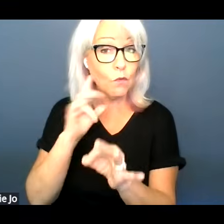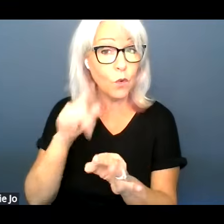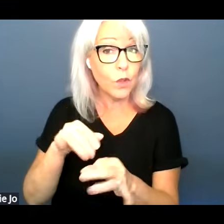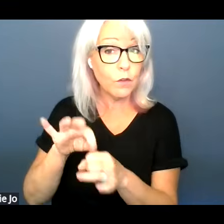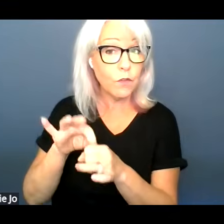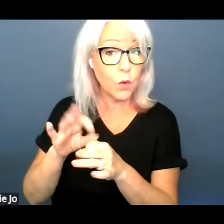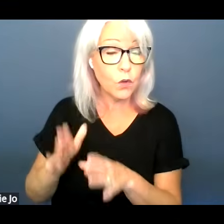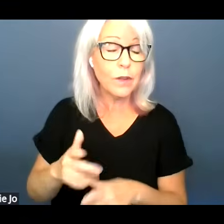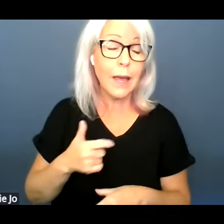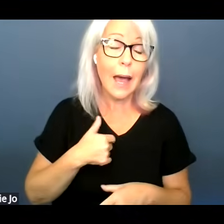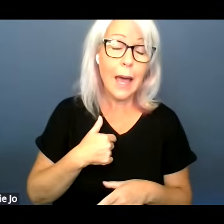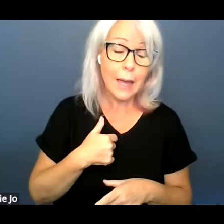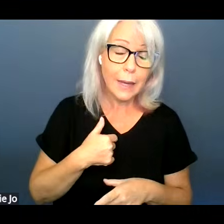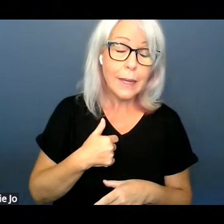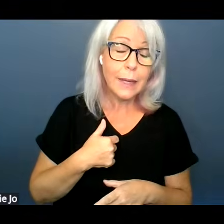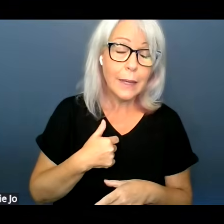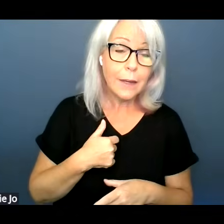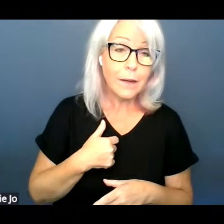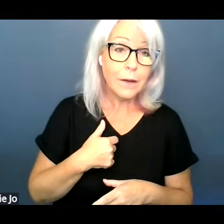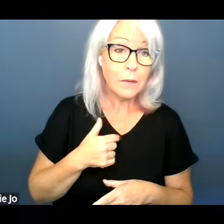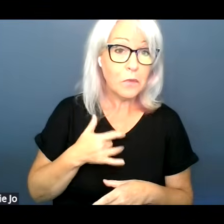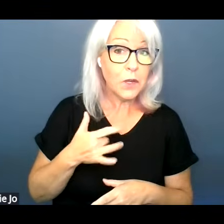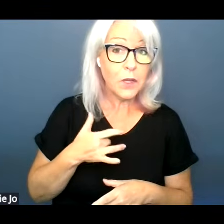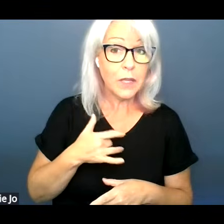I believe for its opponents. Bless you.